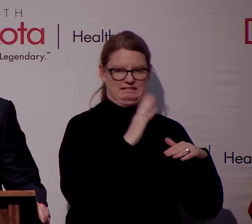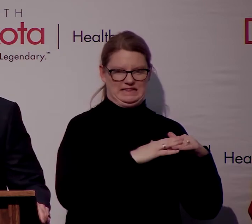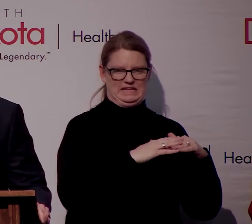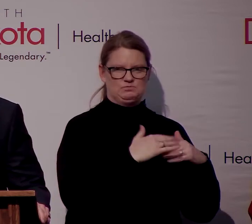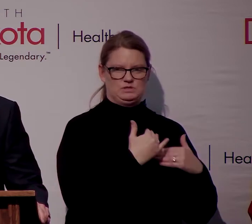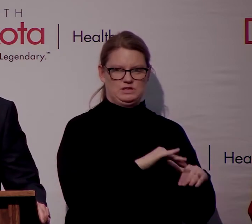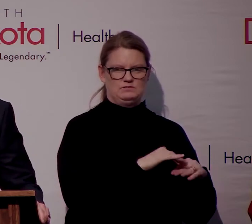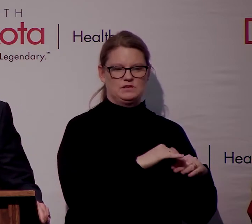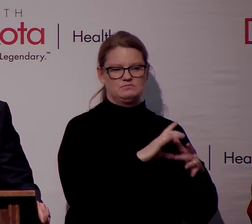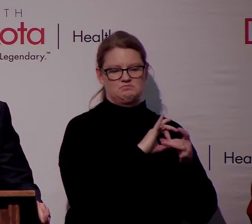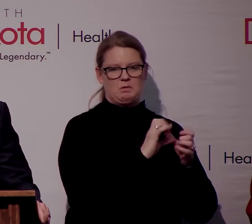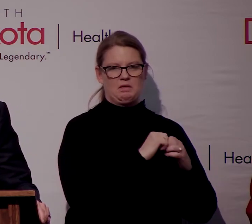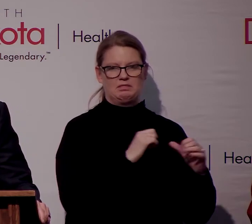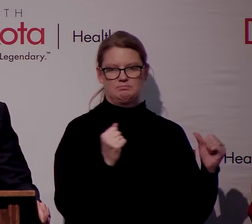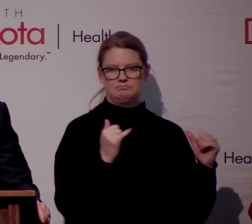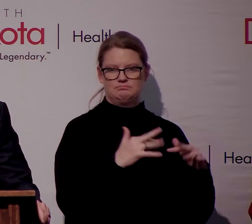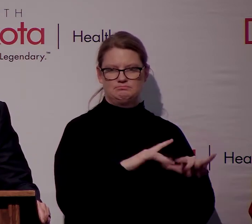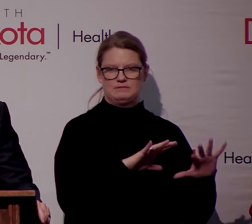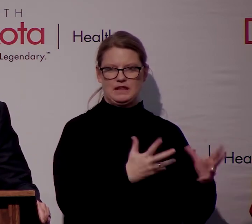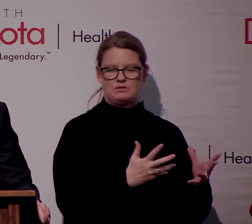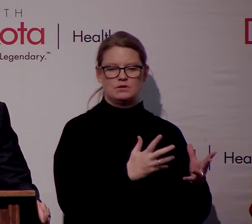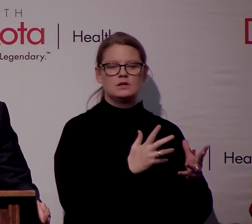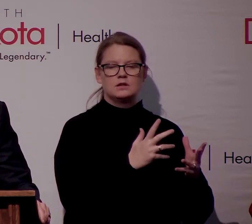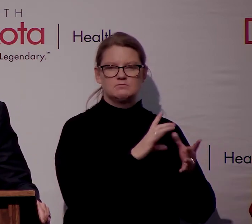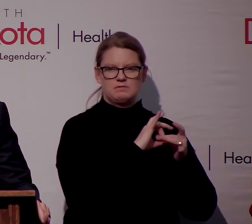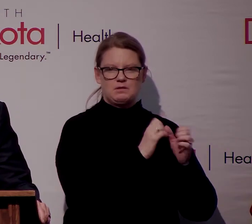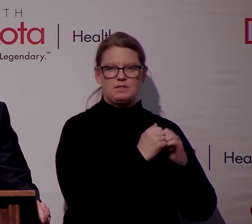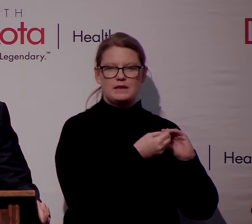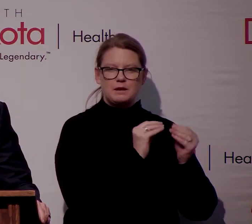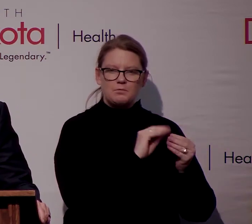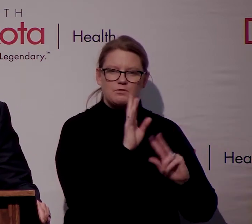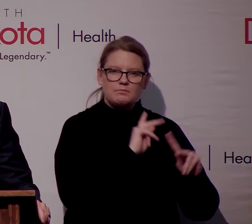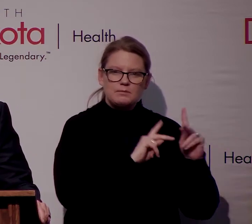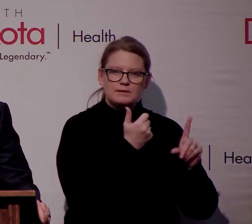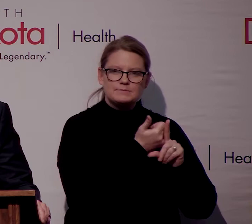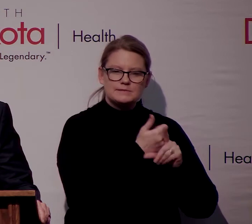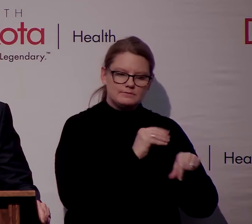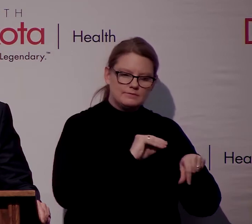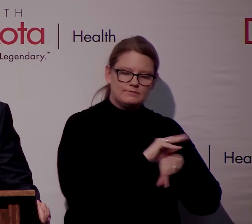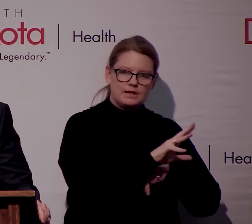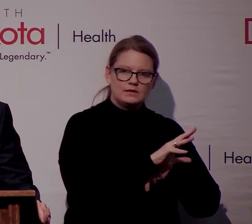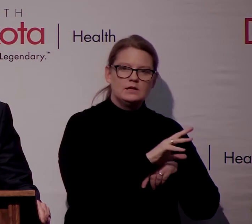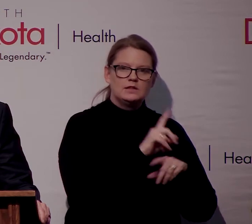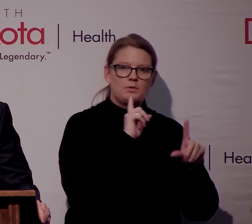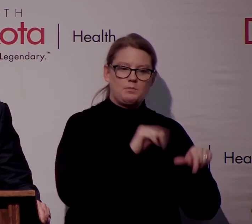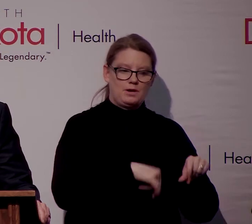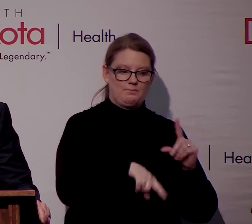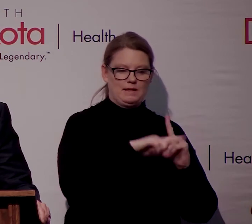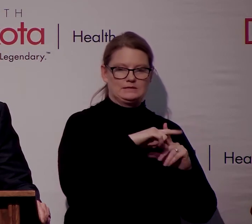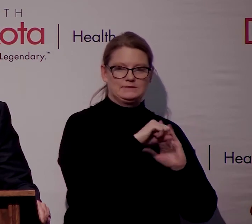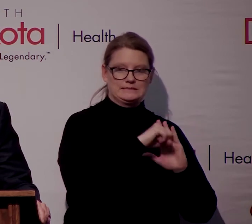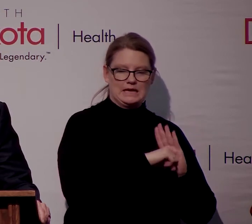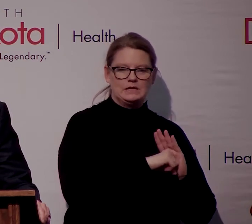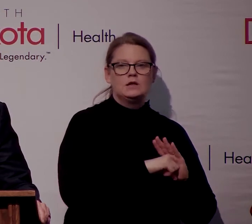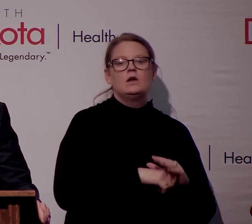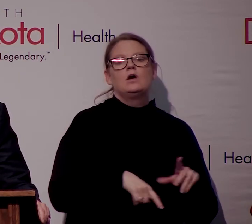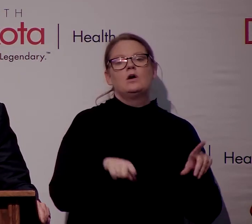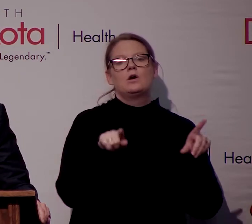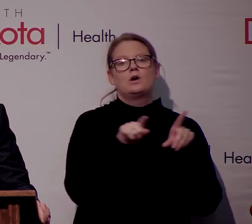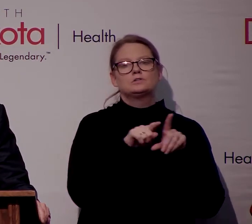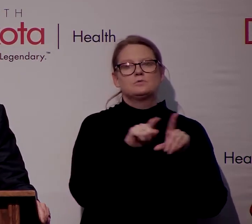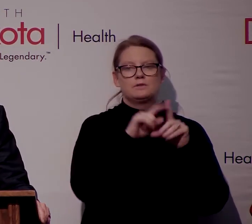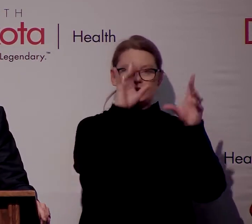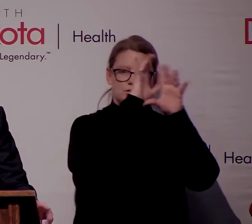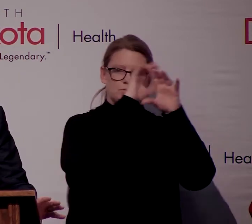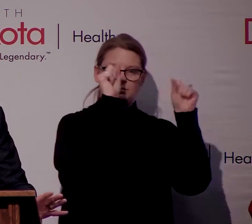of gatherings, based on the number of cases that were reported positive in our state. We also, along with